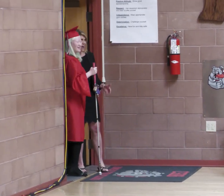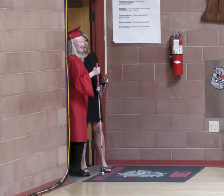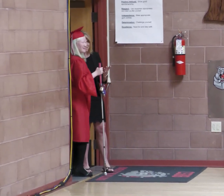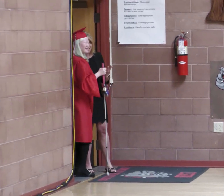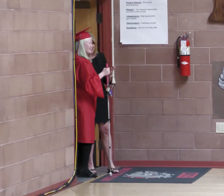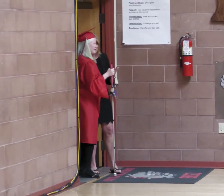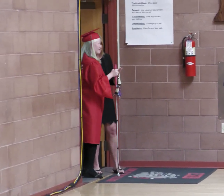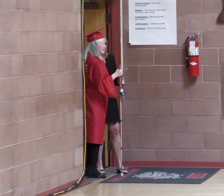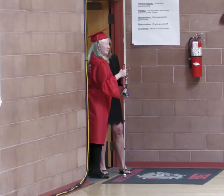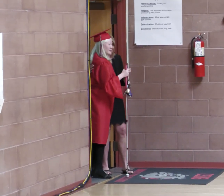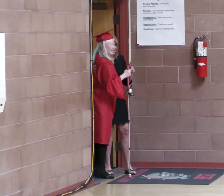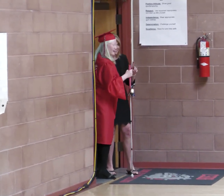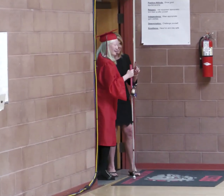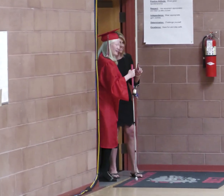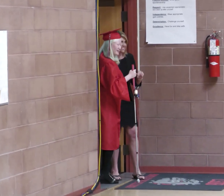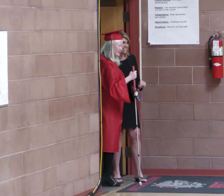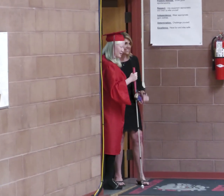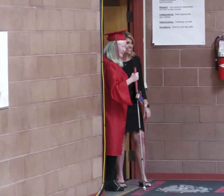nathan salazar.